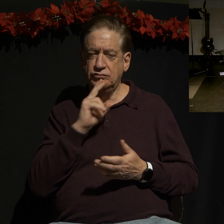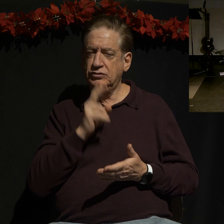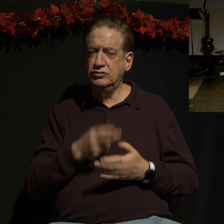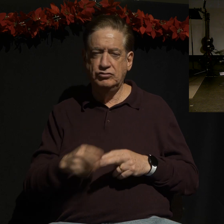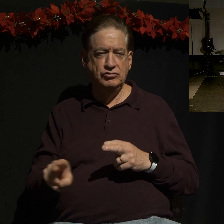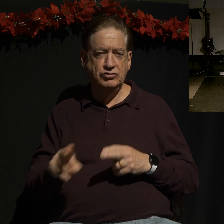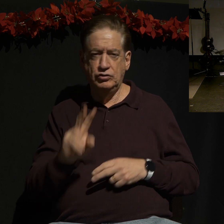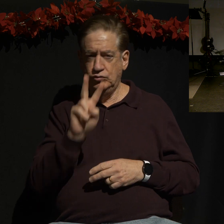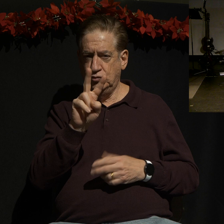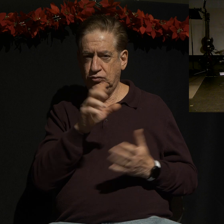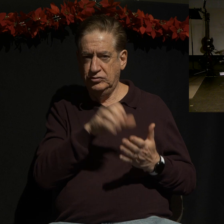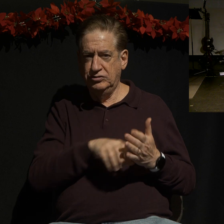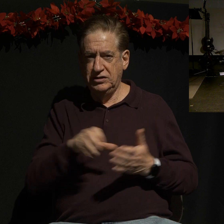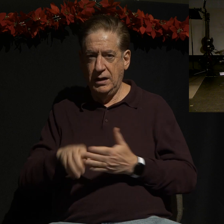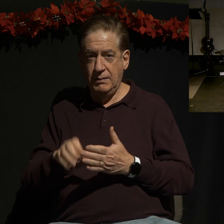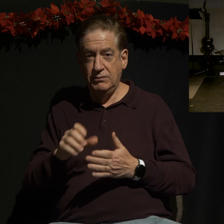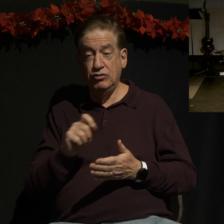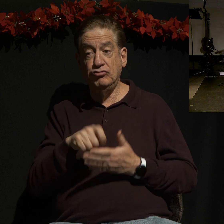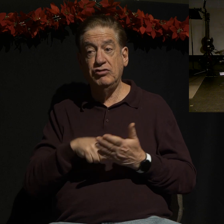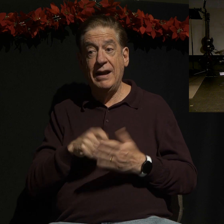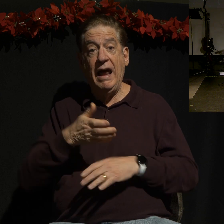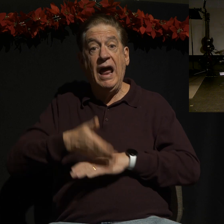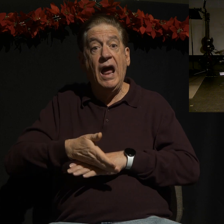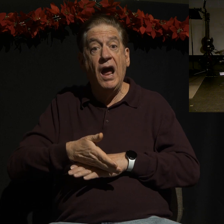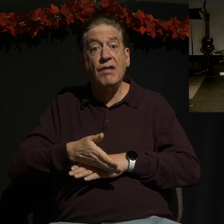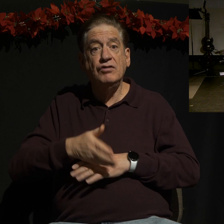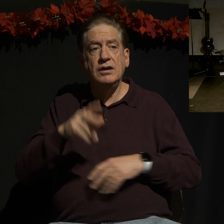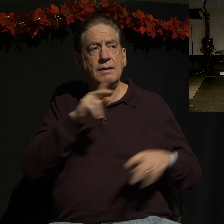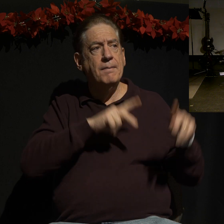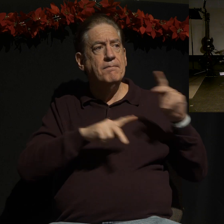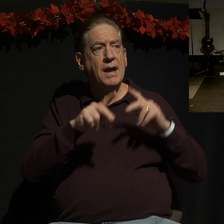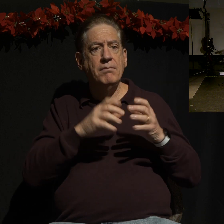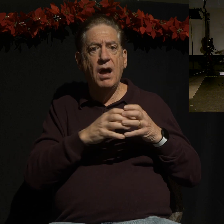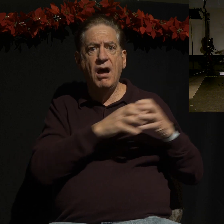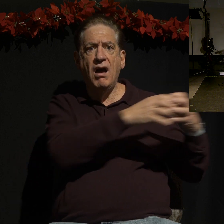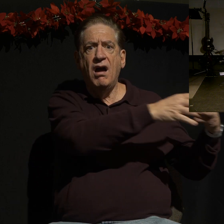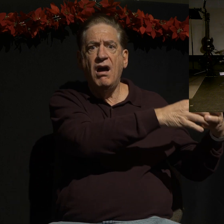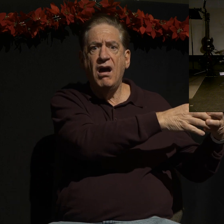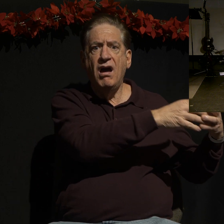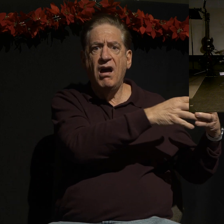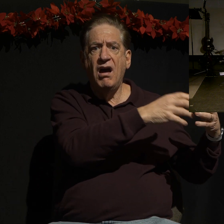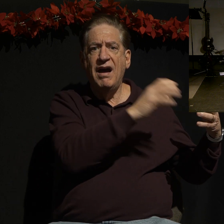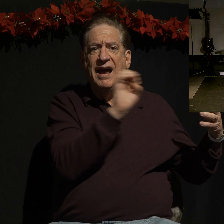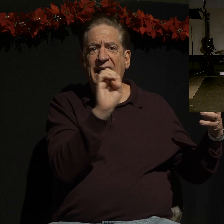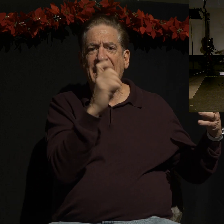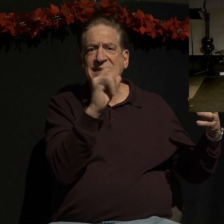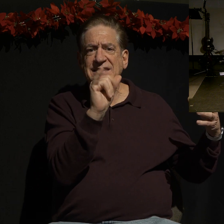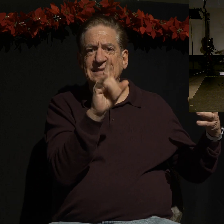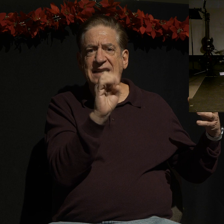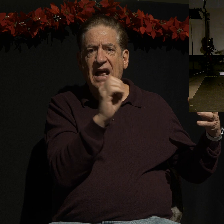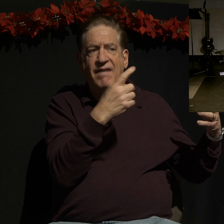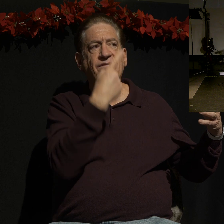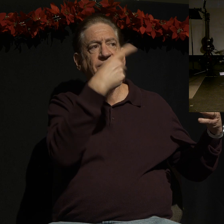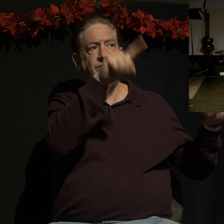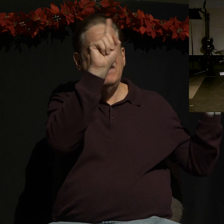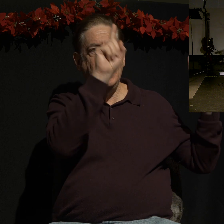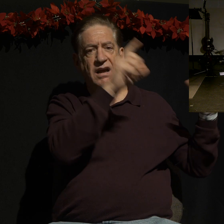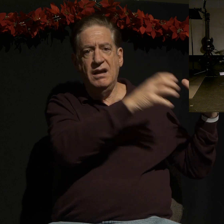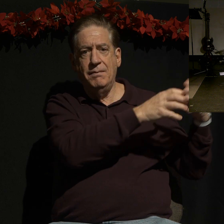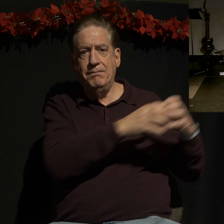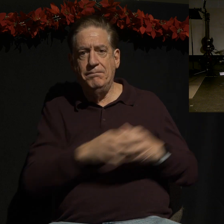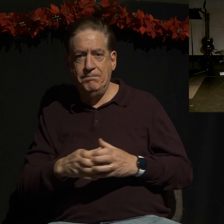written not long after the people have come back from exile. All right, so set the scene. They've been in Babylon for